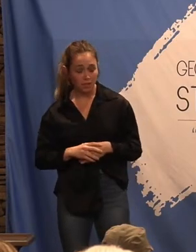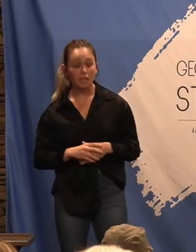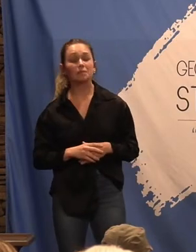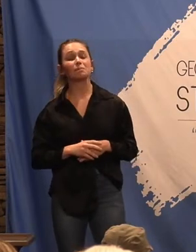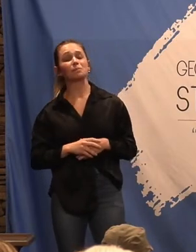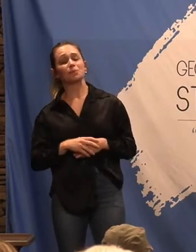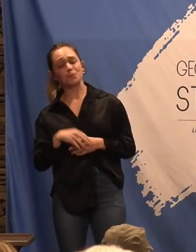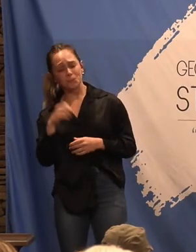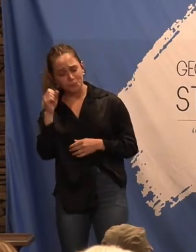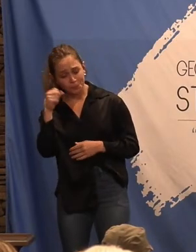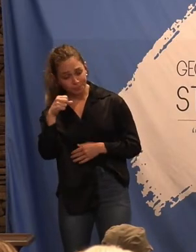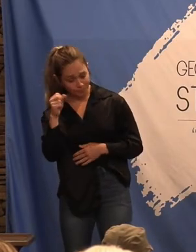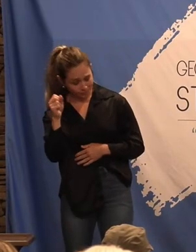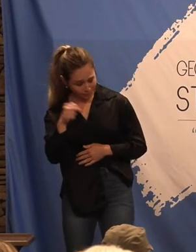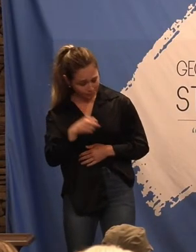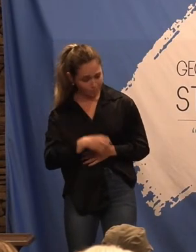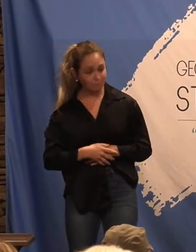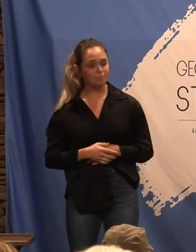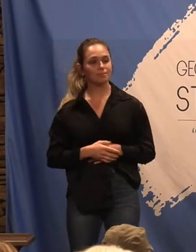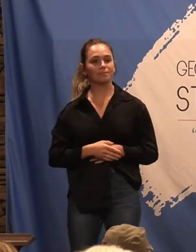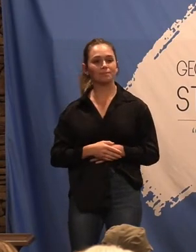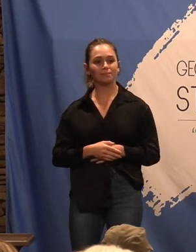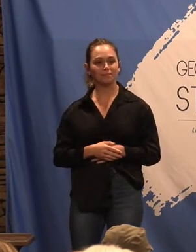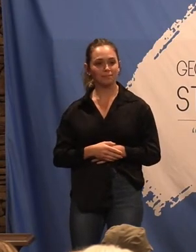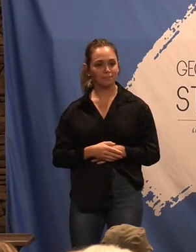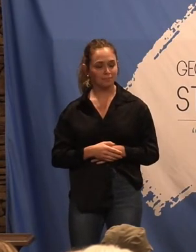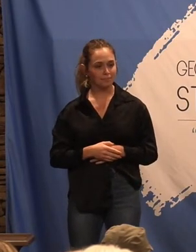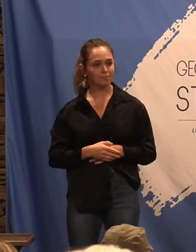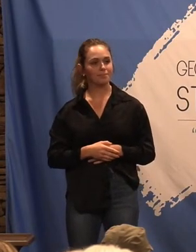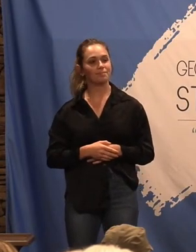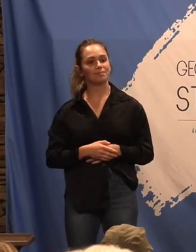Mm-hmm. Mm-hmm.